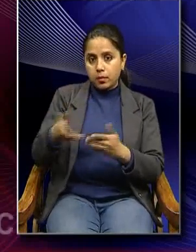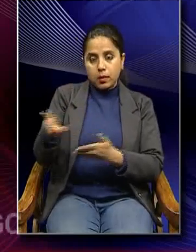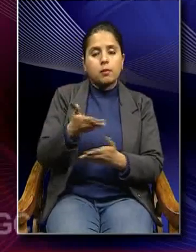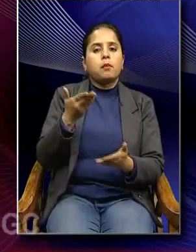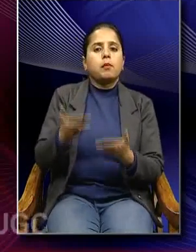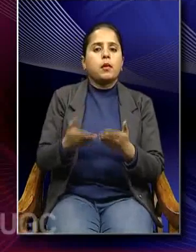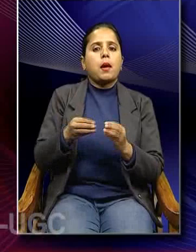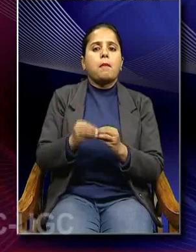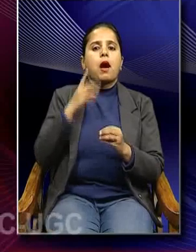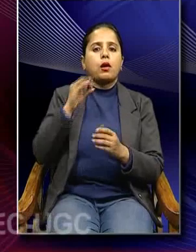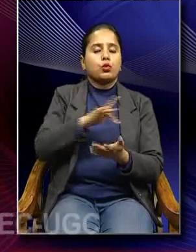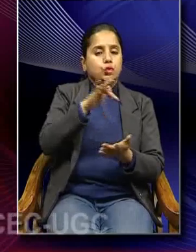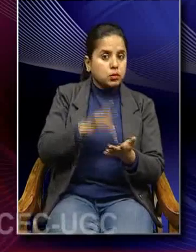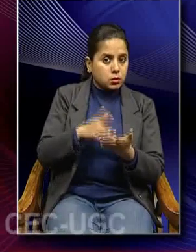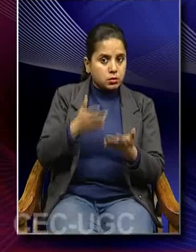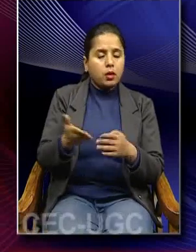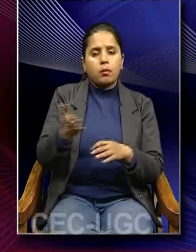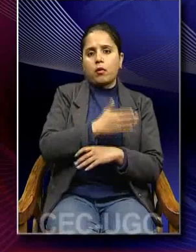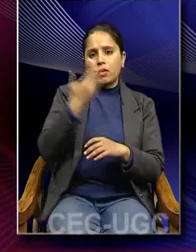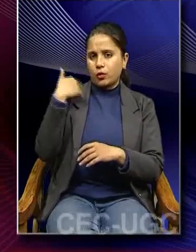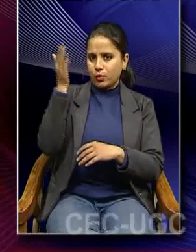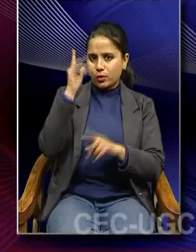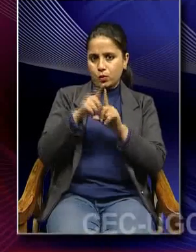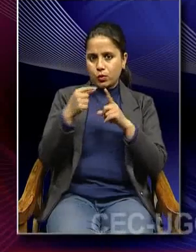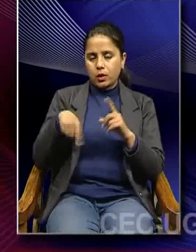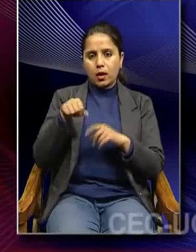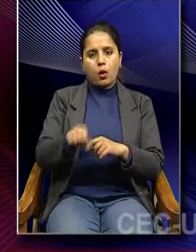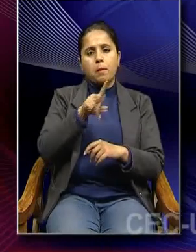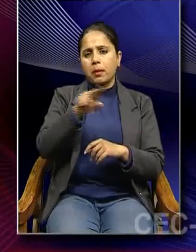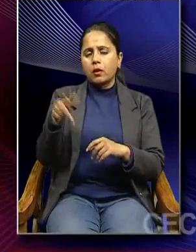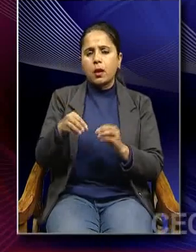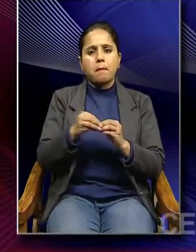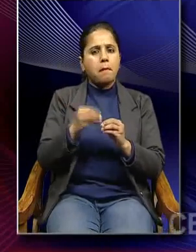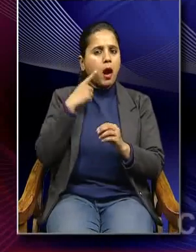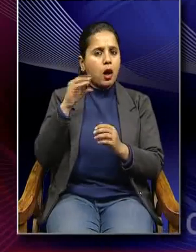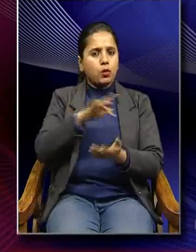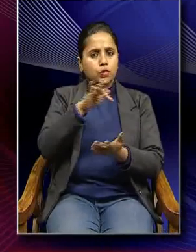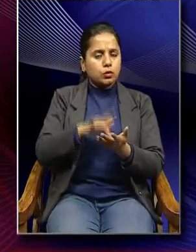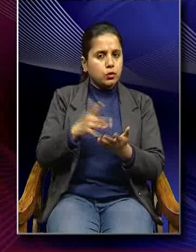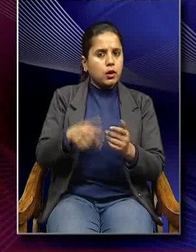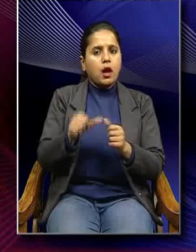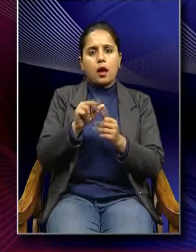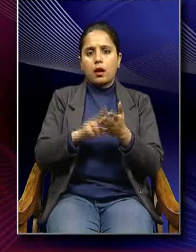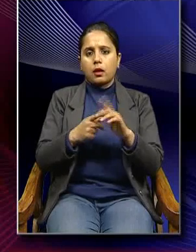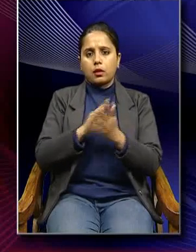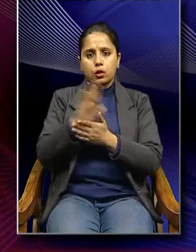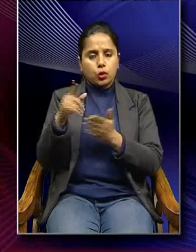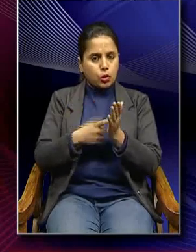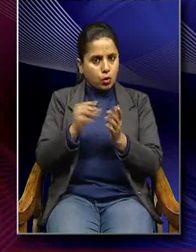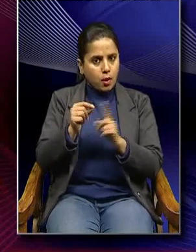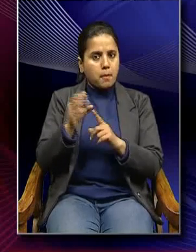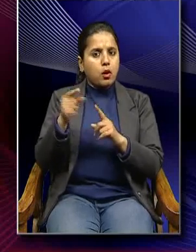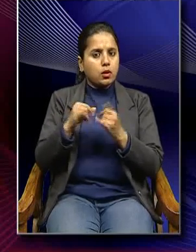be biocentric. We have done in the earlier lecture the meanings of biocentrism and anthropocentrism. So,